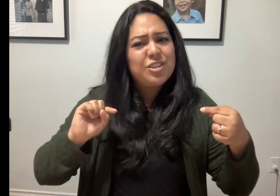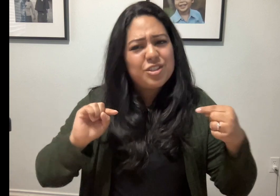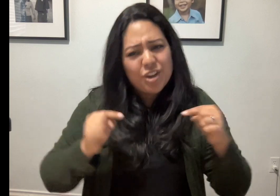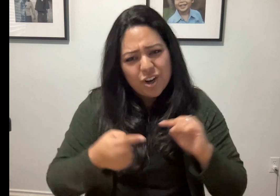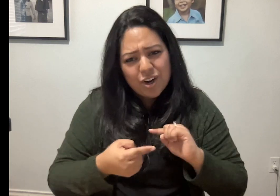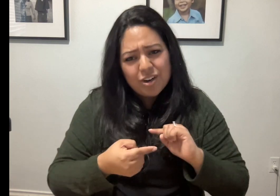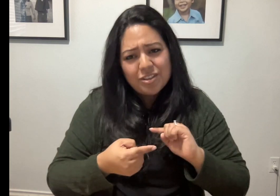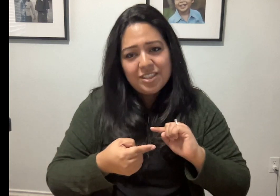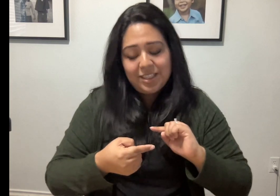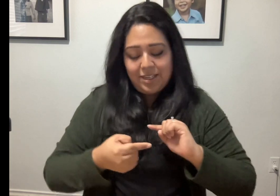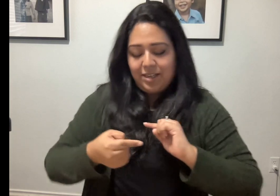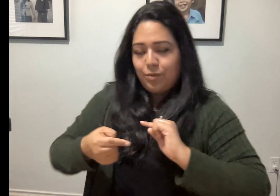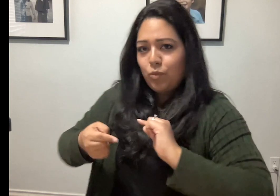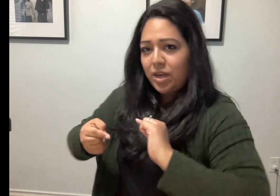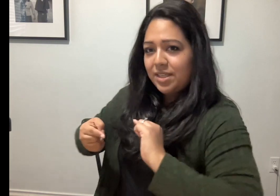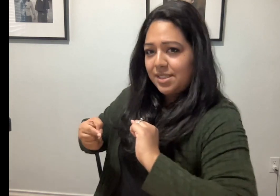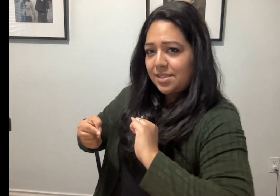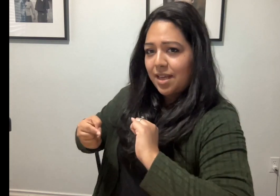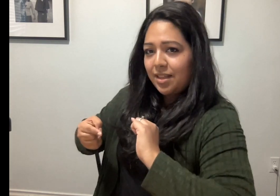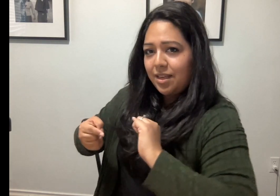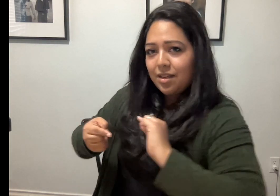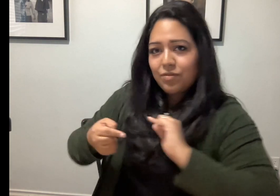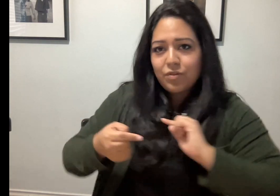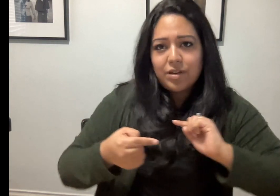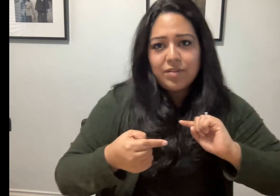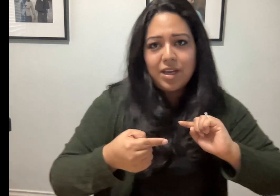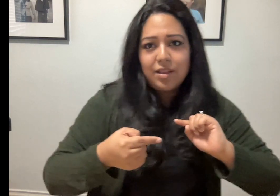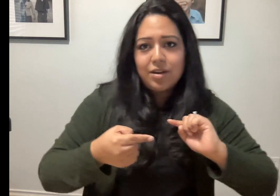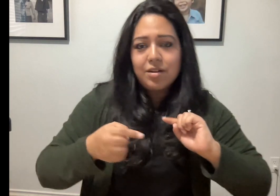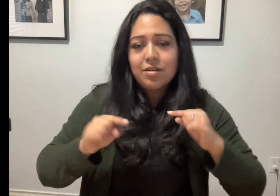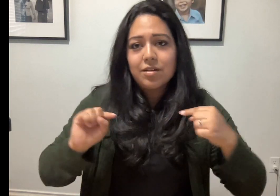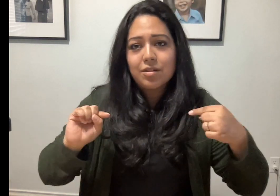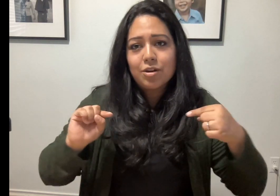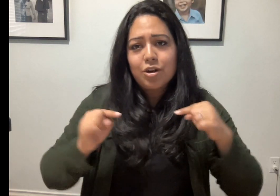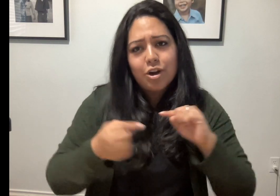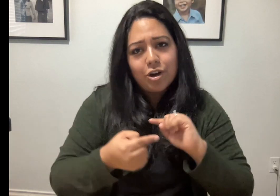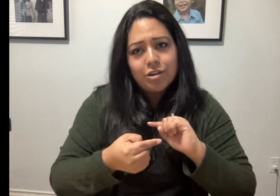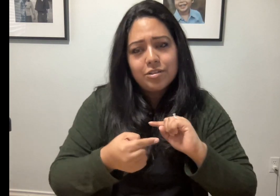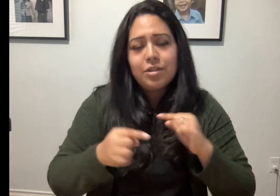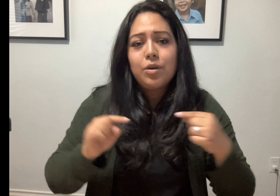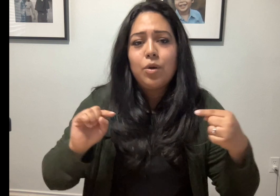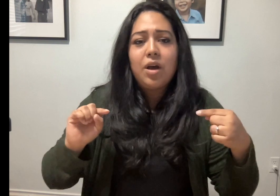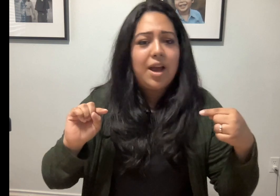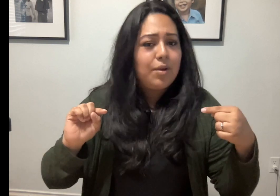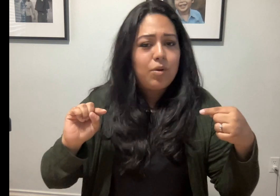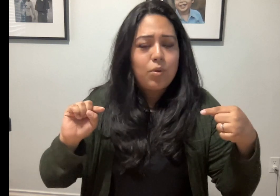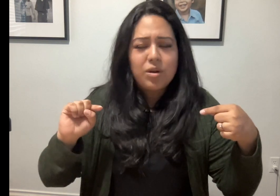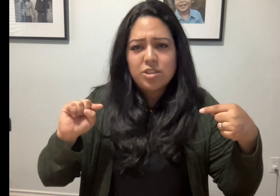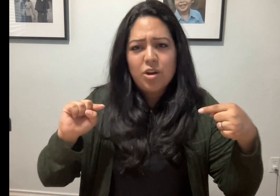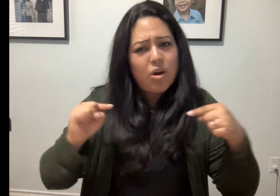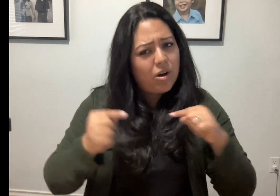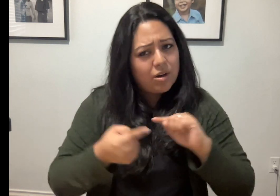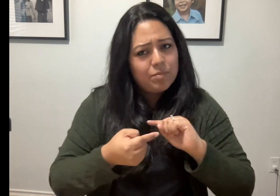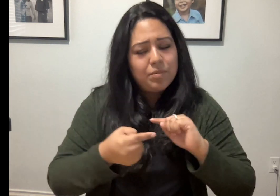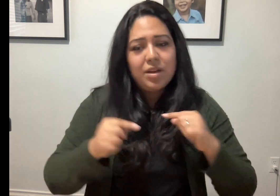to hurt. And one is slightly in front of the other. Hurt or to harm.